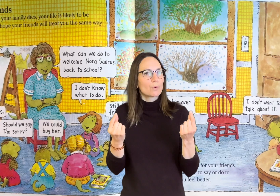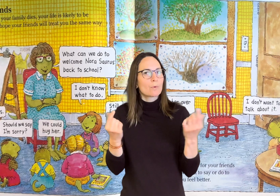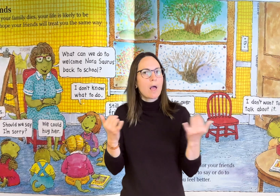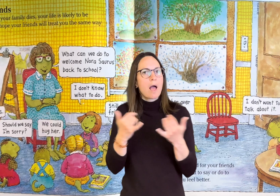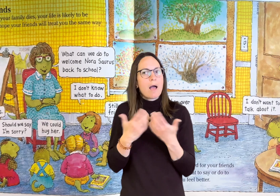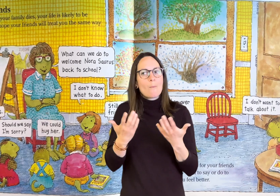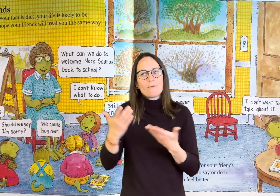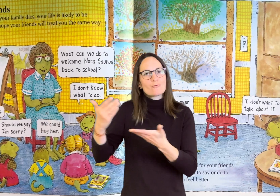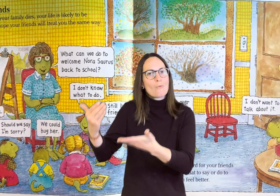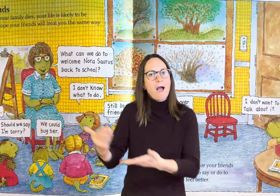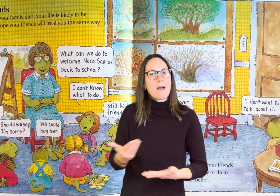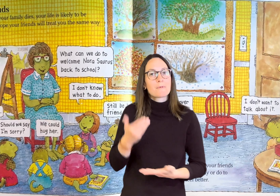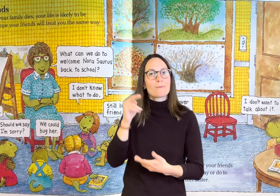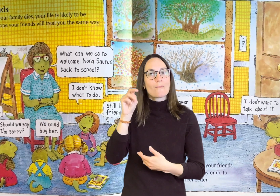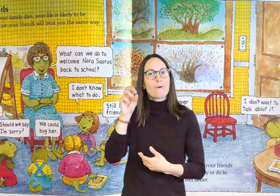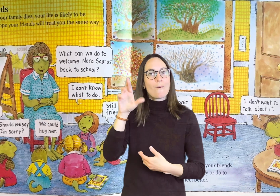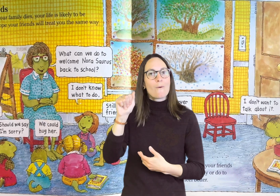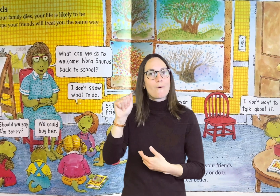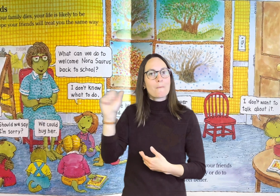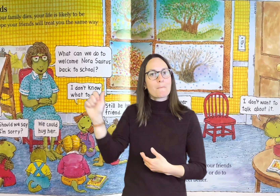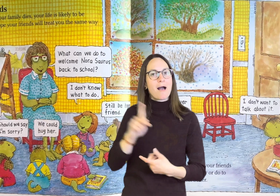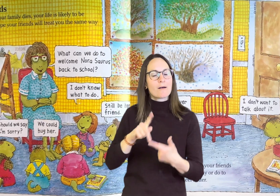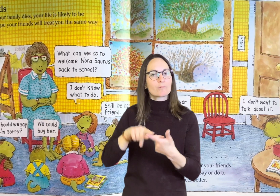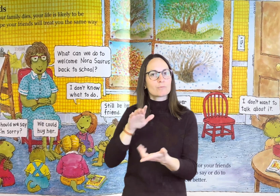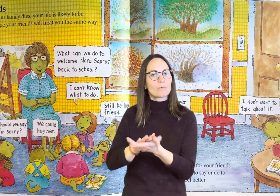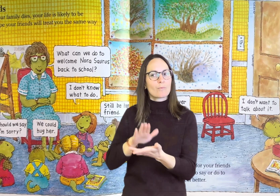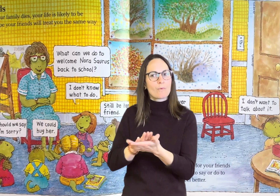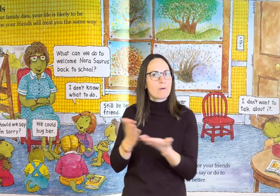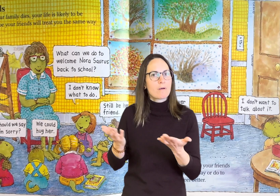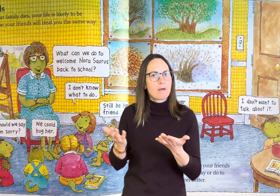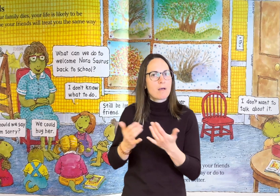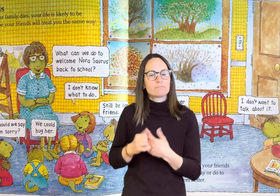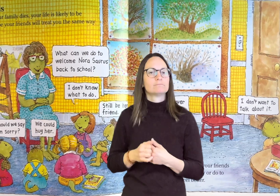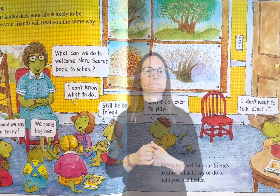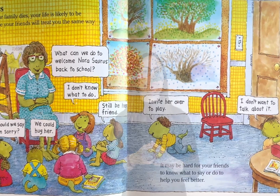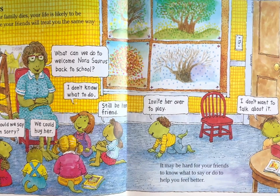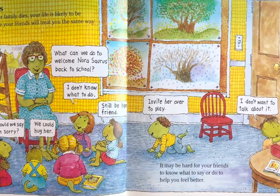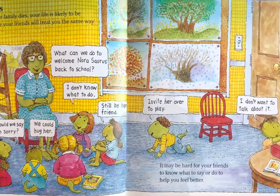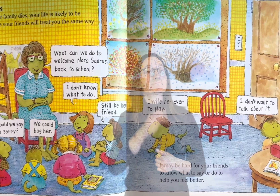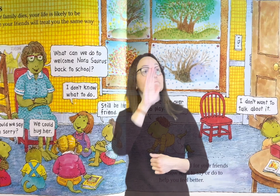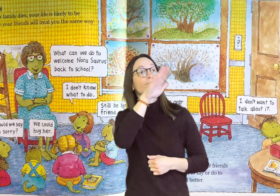What can we do to welcome Norosaurus back to school?